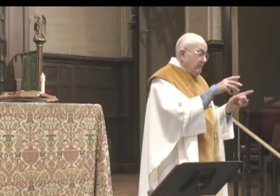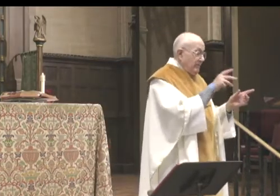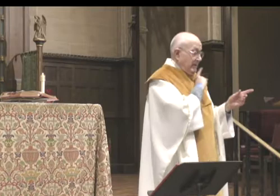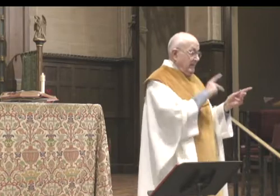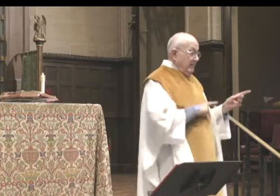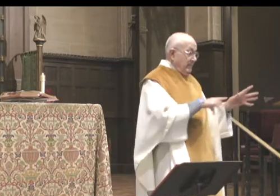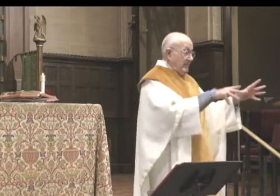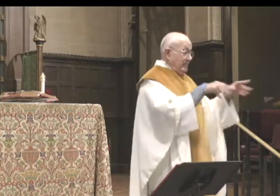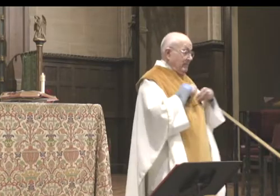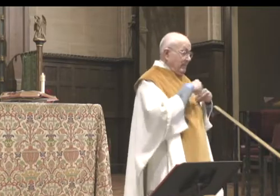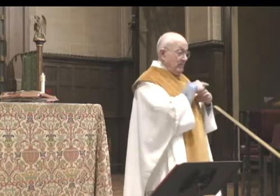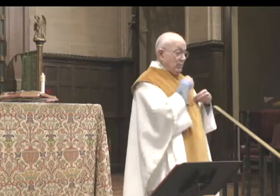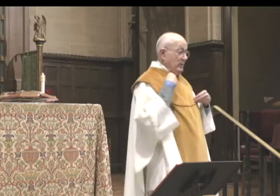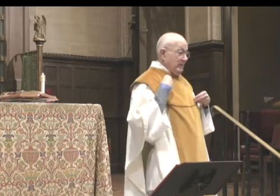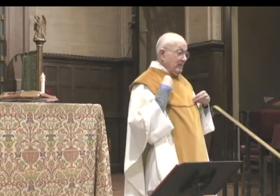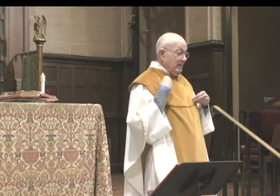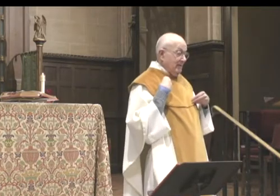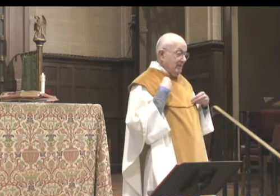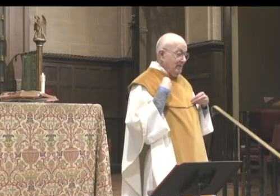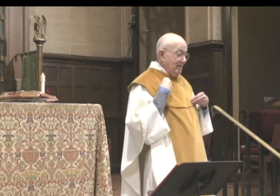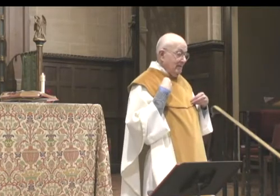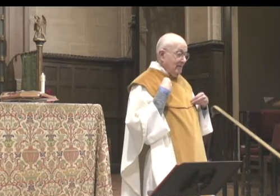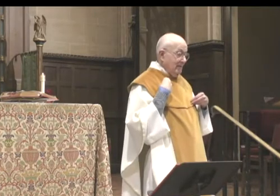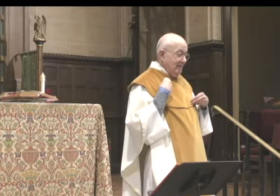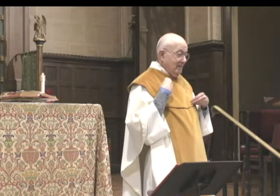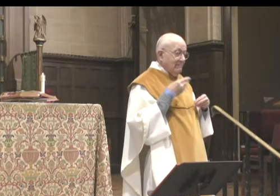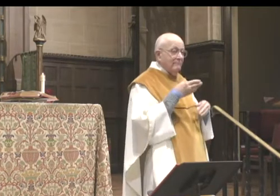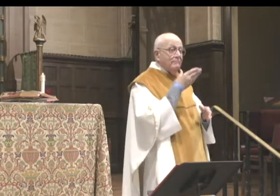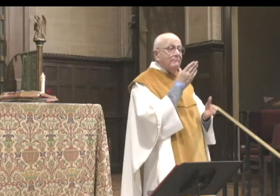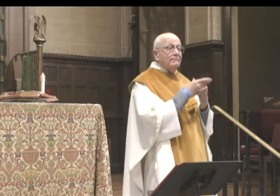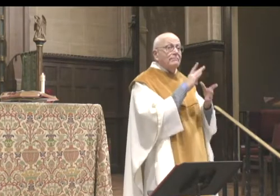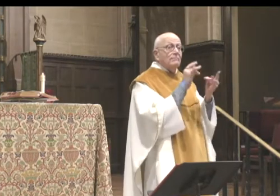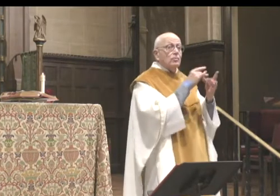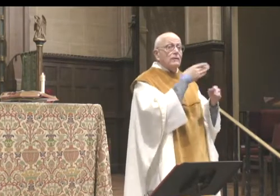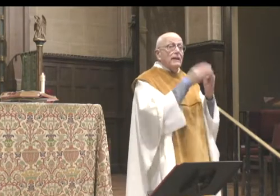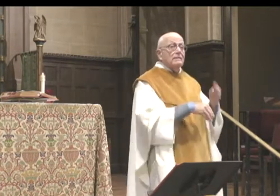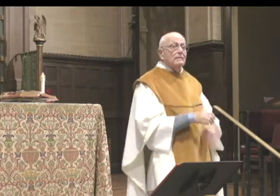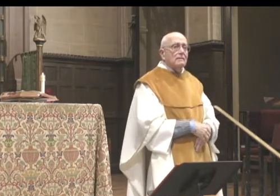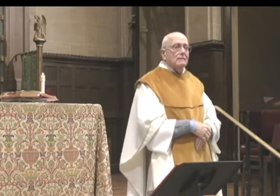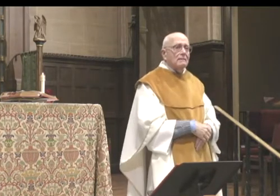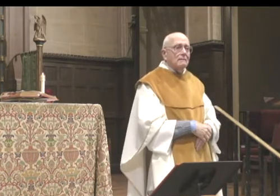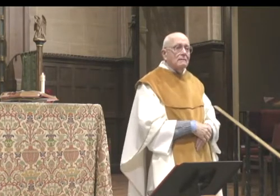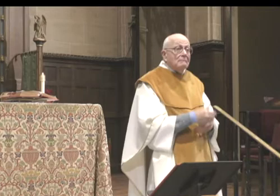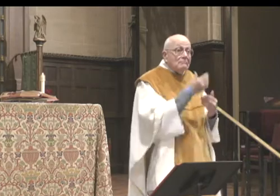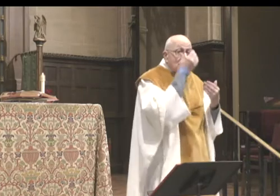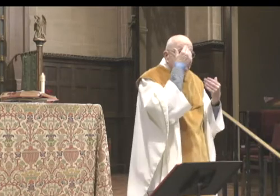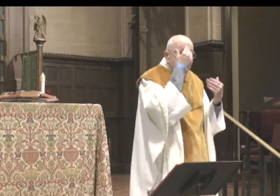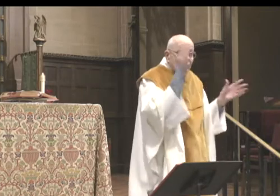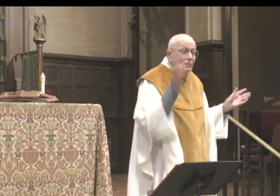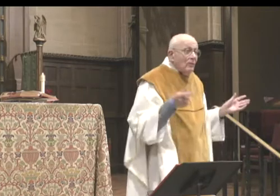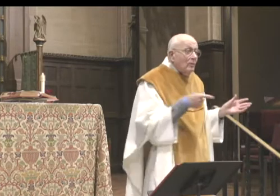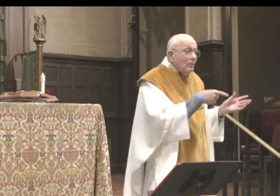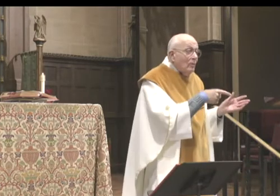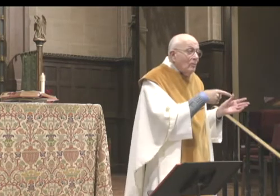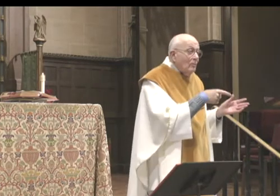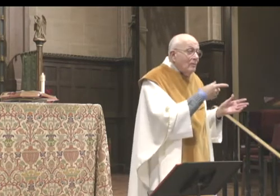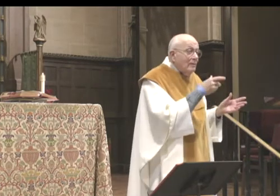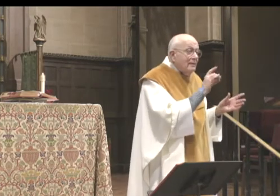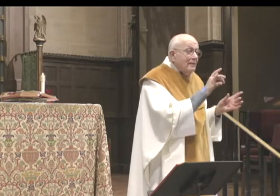girl. King accepted the risk. And that's the end of the story. We don't